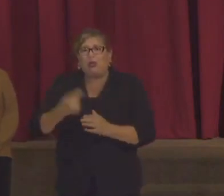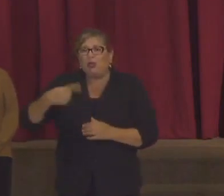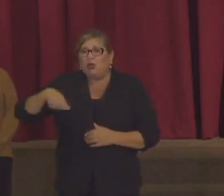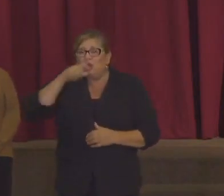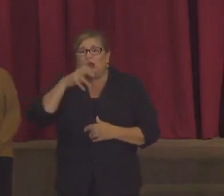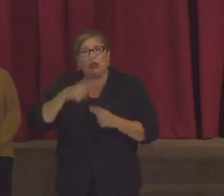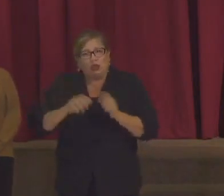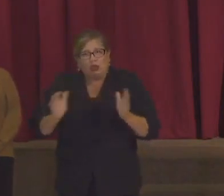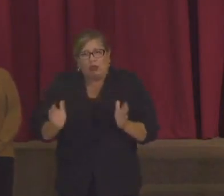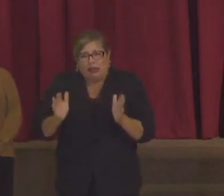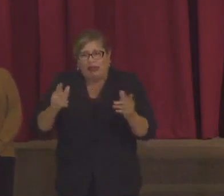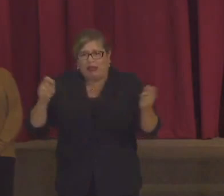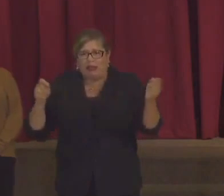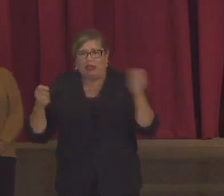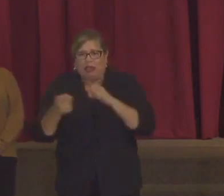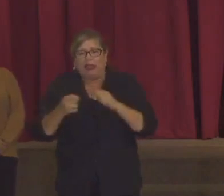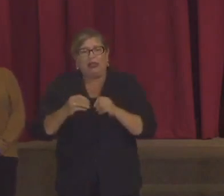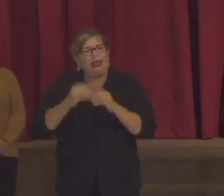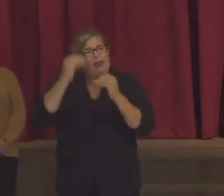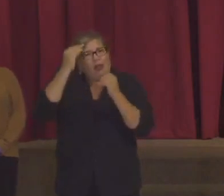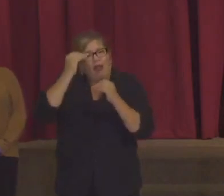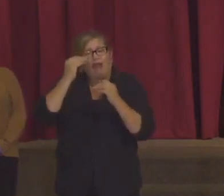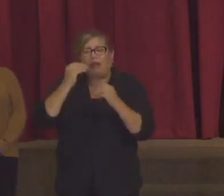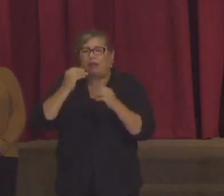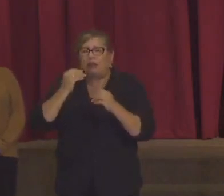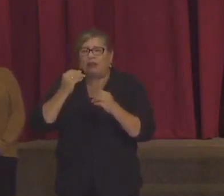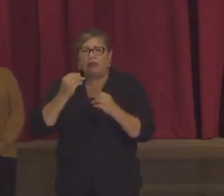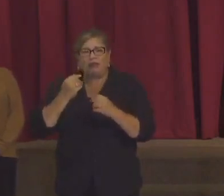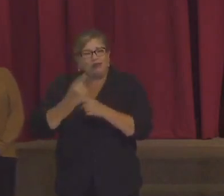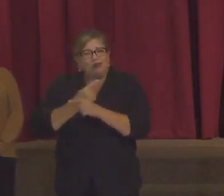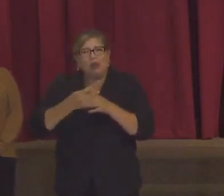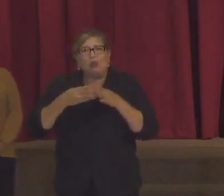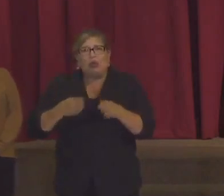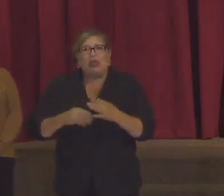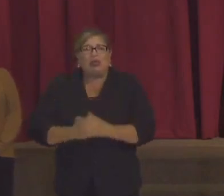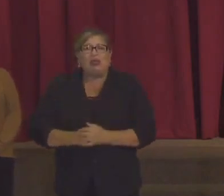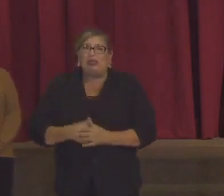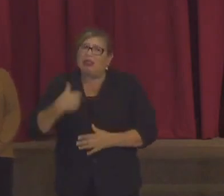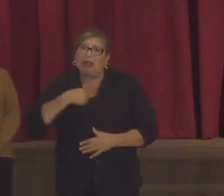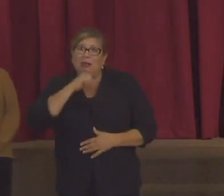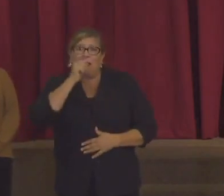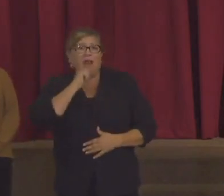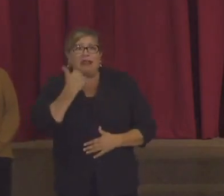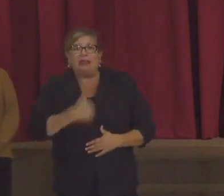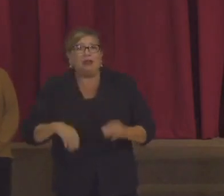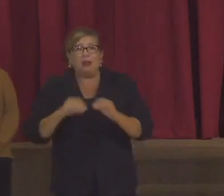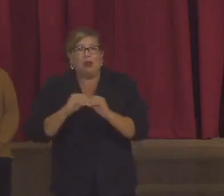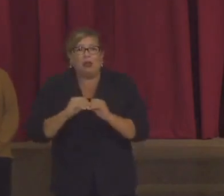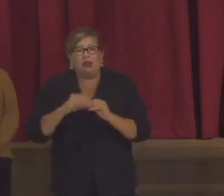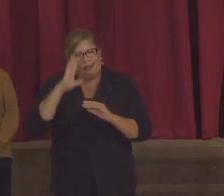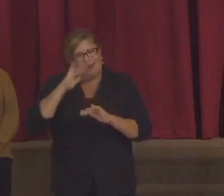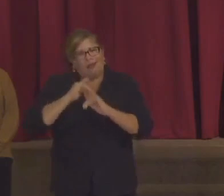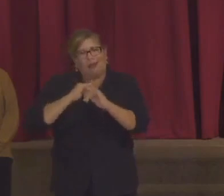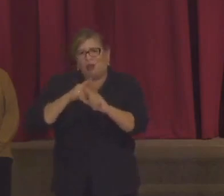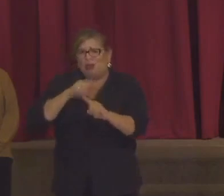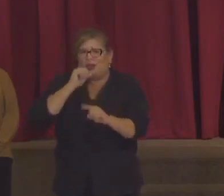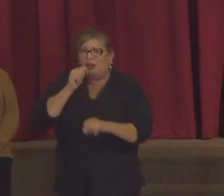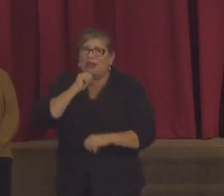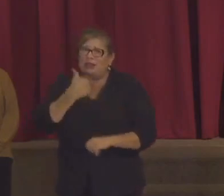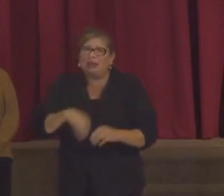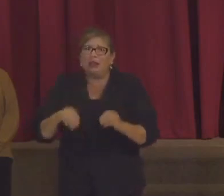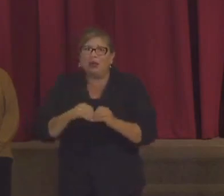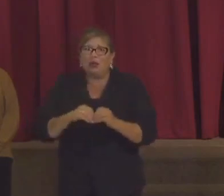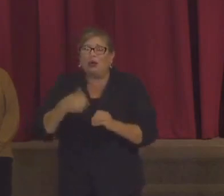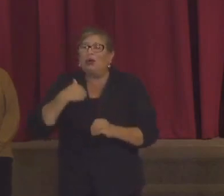way. I'm not patient any longer. I know you're not. We hear you, and we have a